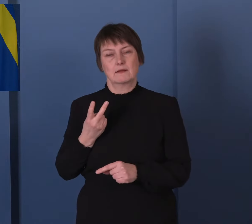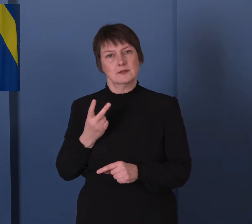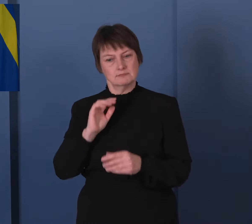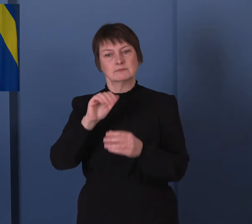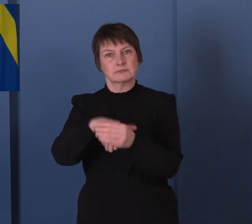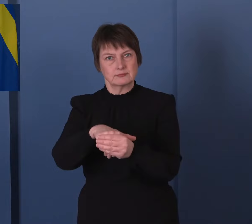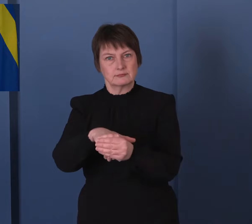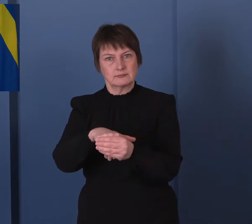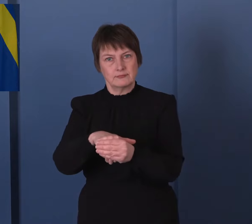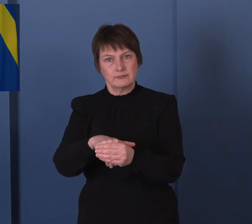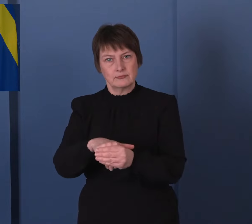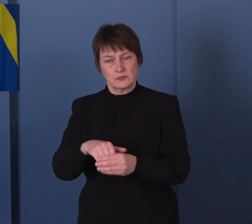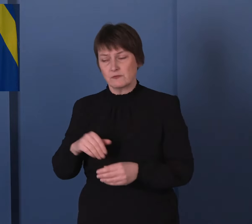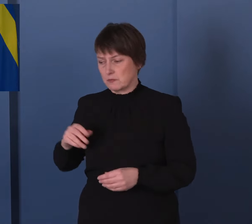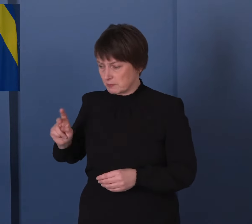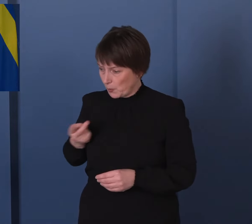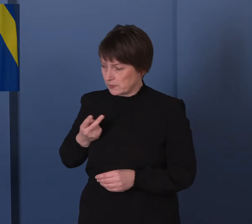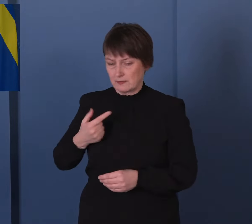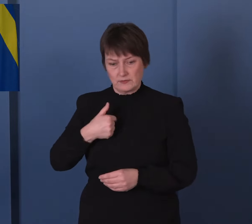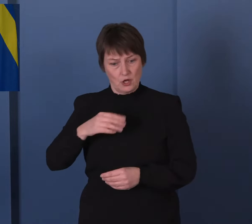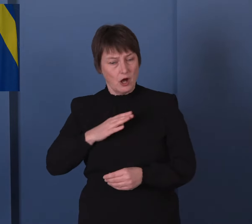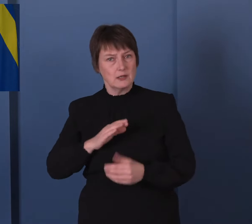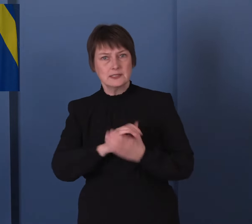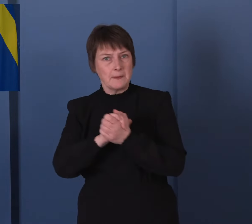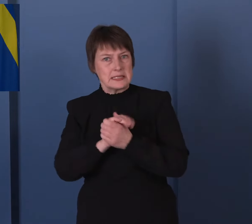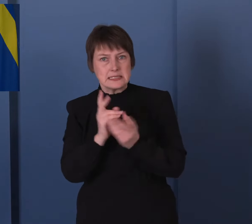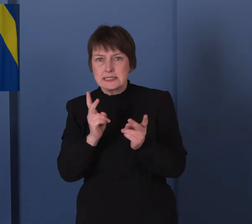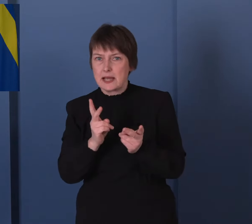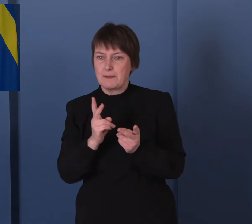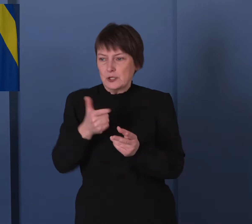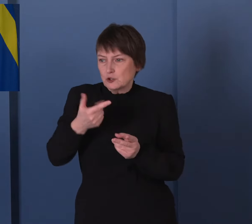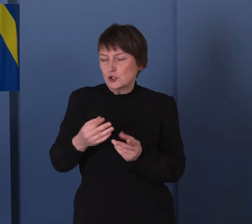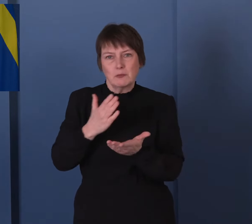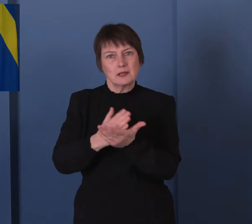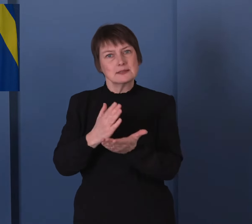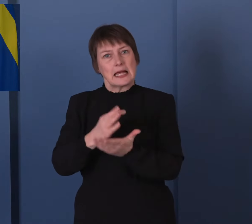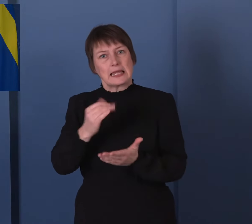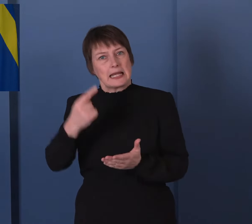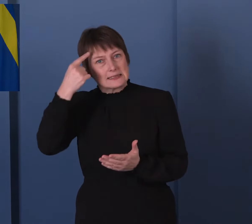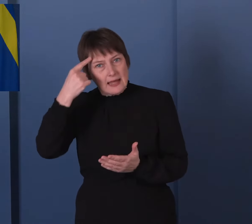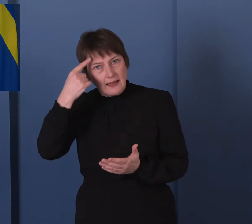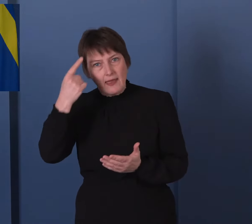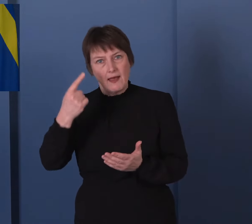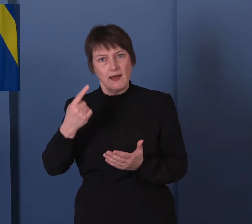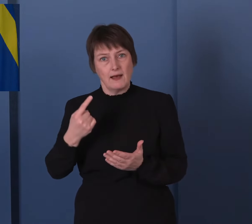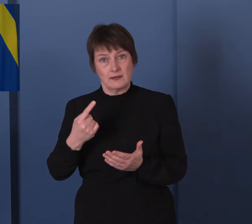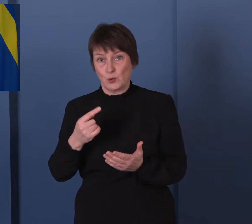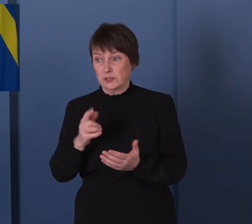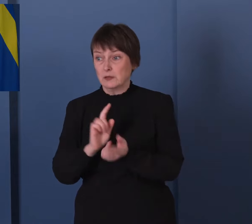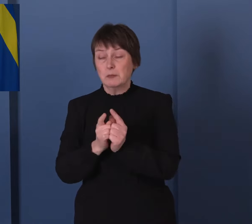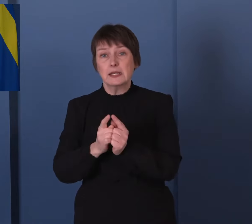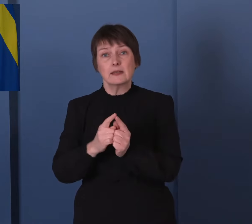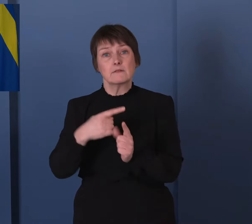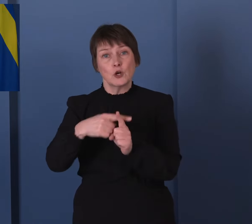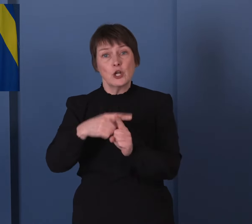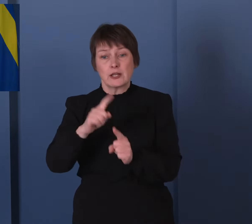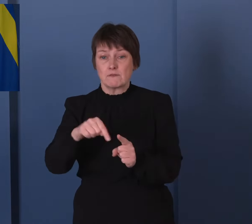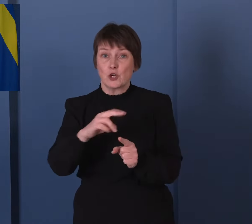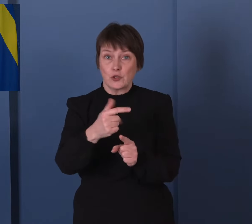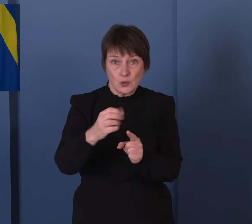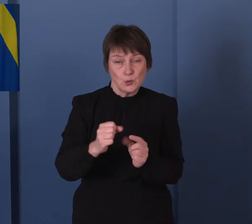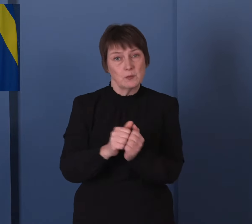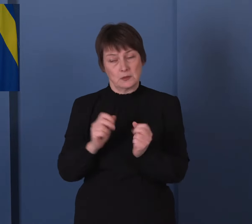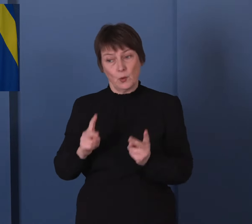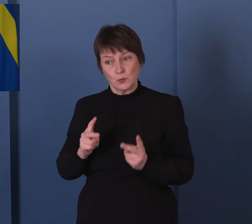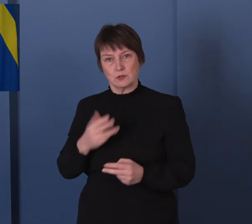security atmosphere up here in the north. It will be in everybody's interests. NATO's interest, our interest, that we would